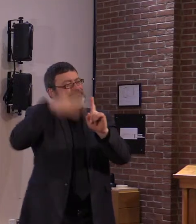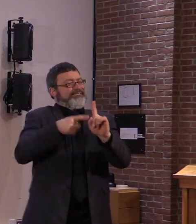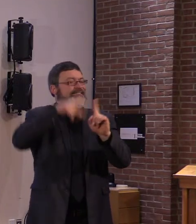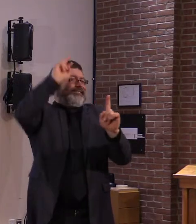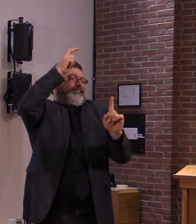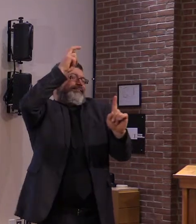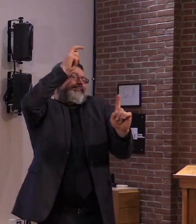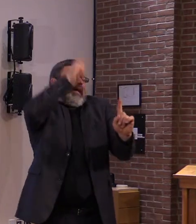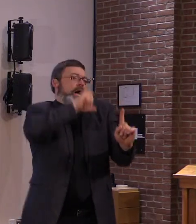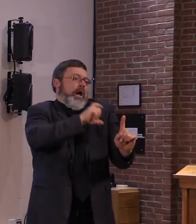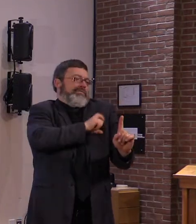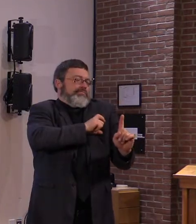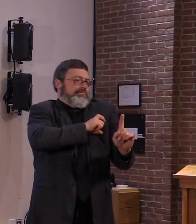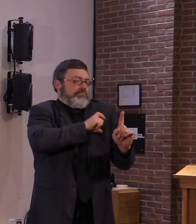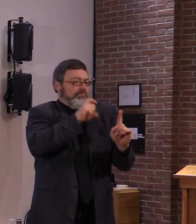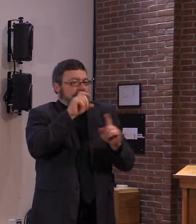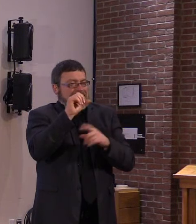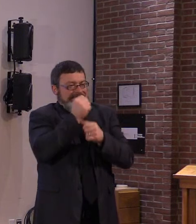Commissioner Levine.